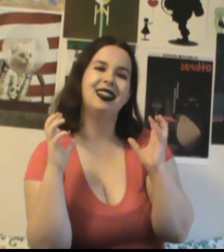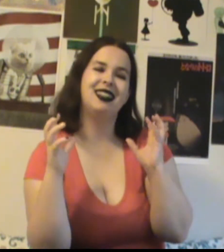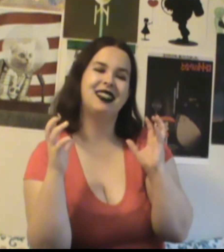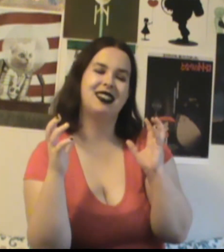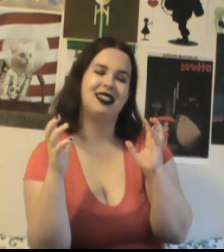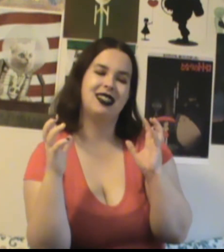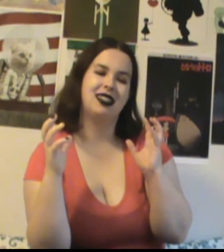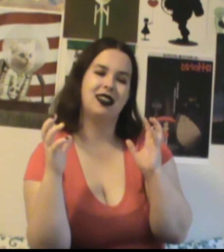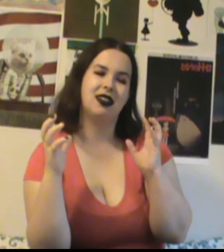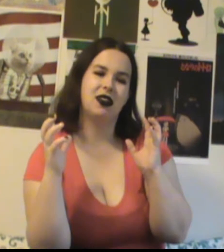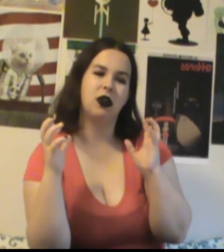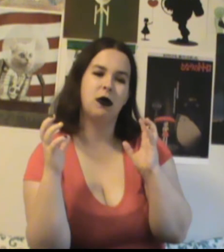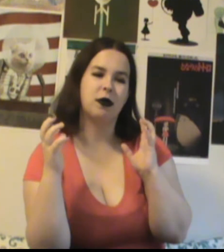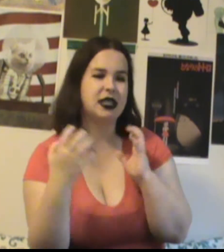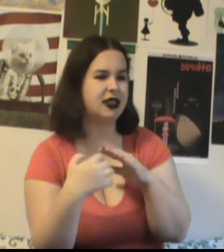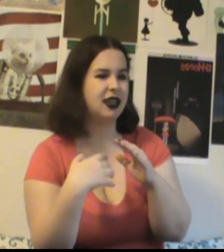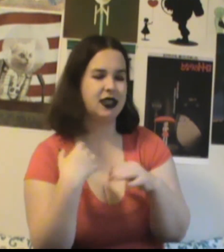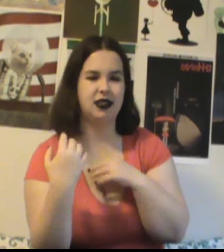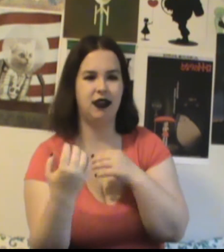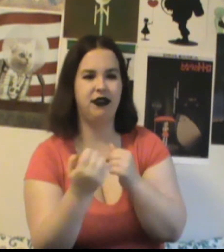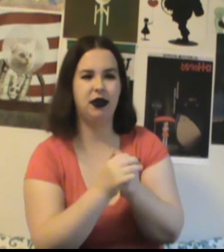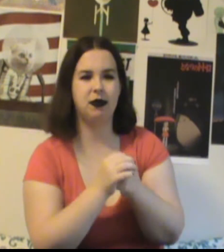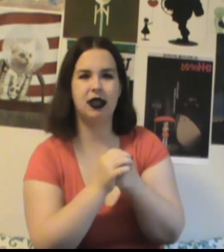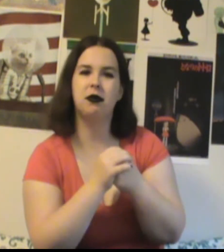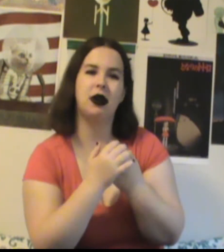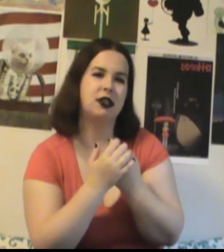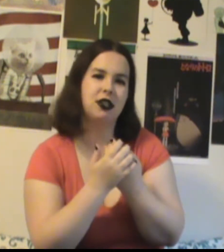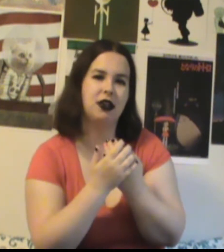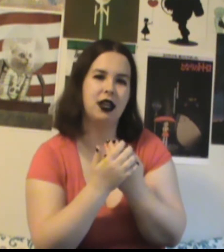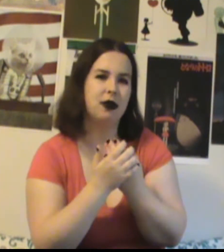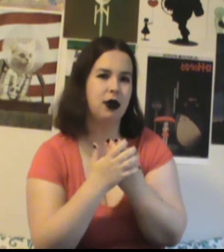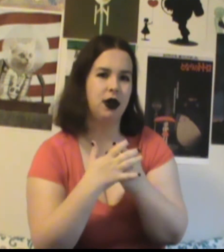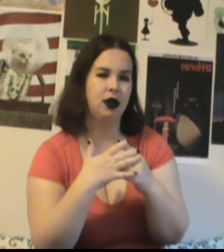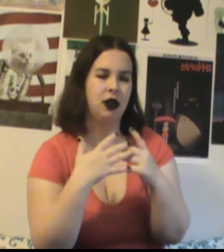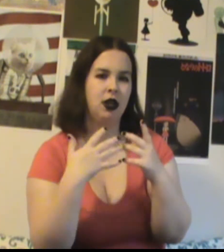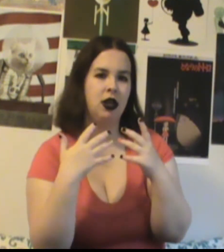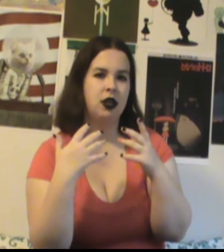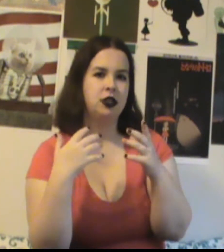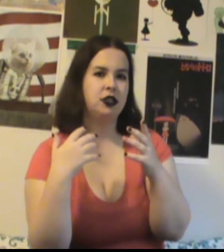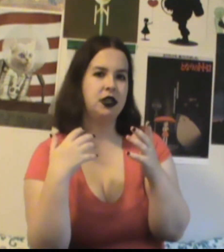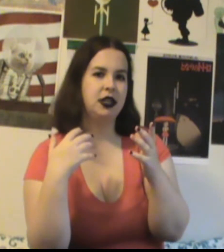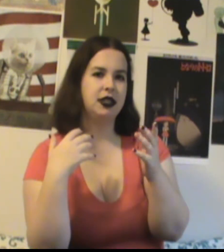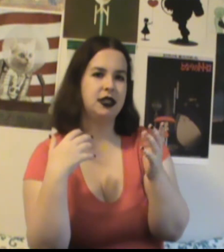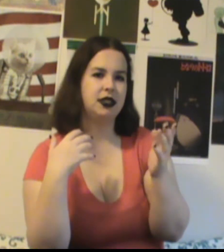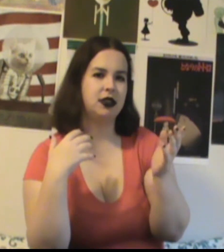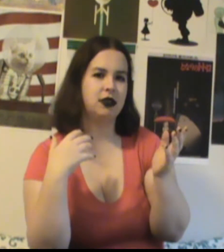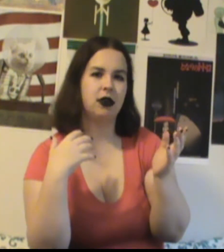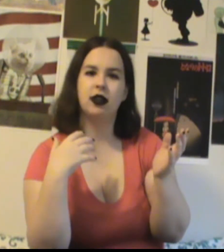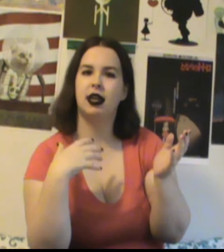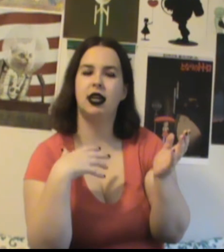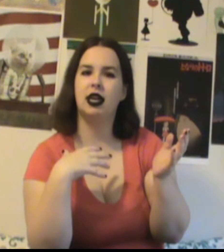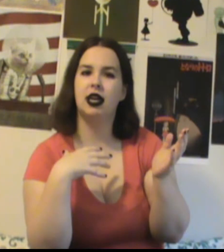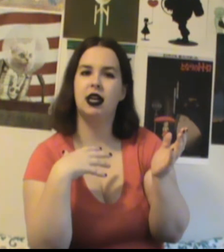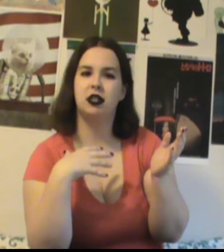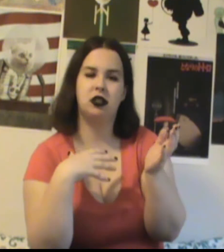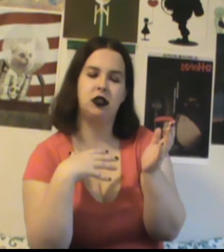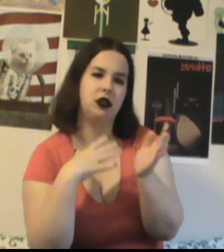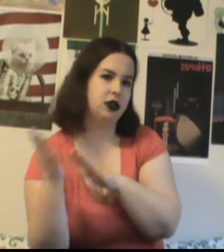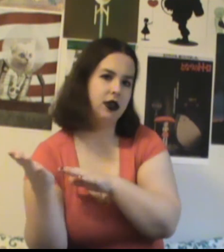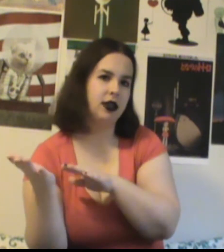it just, her reasoning and stuff felt really rushed and all that, where she is sort of like a jilted